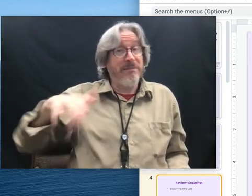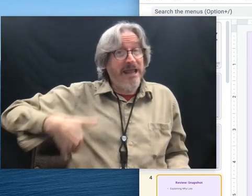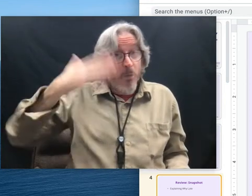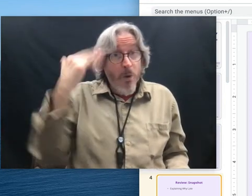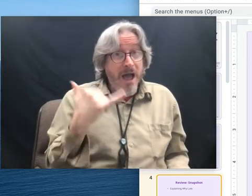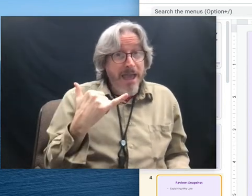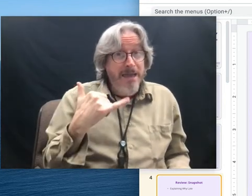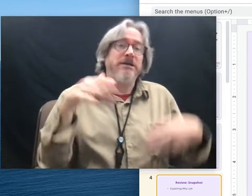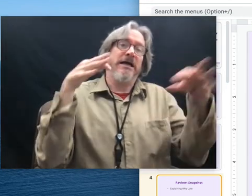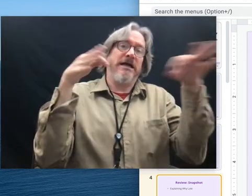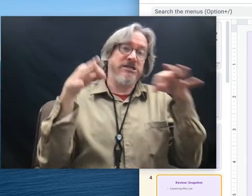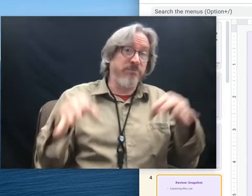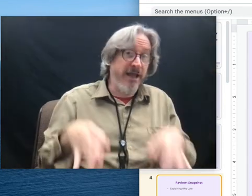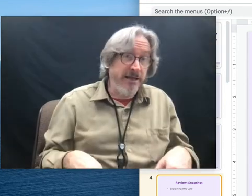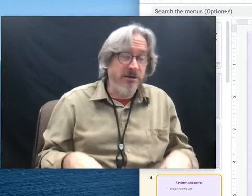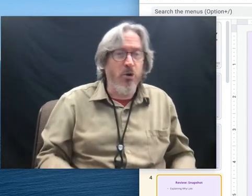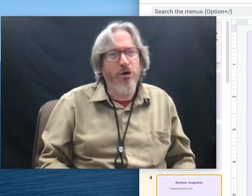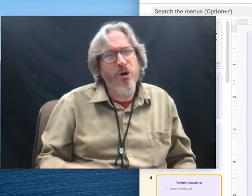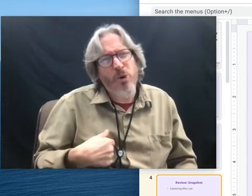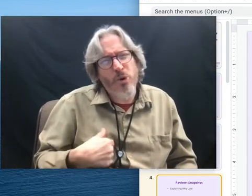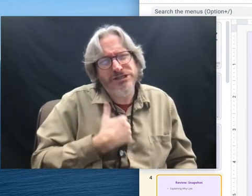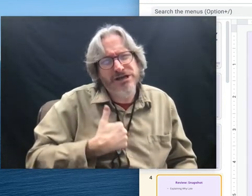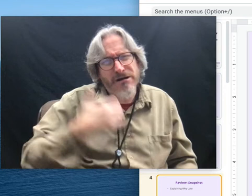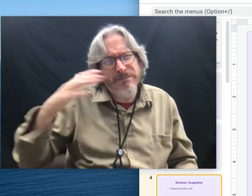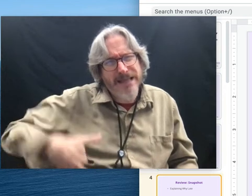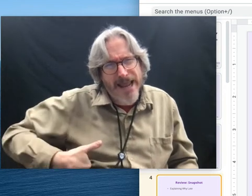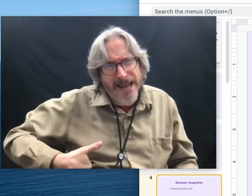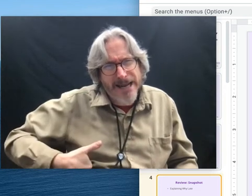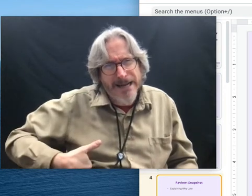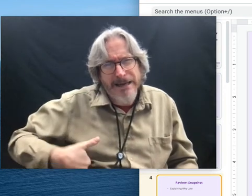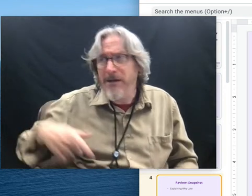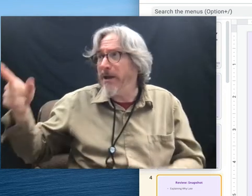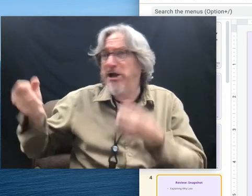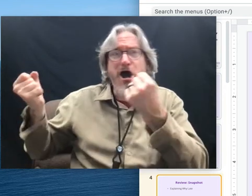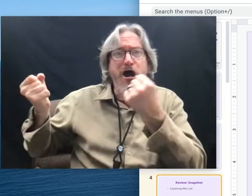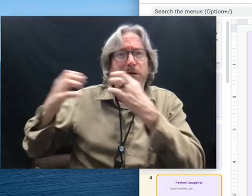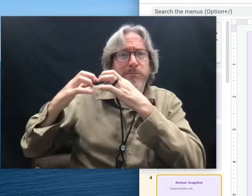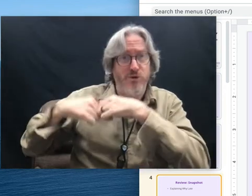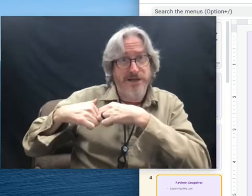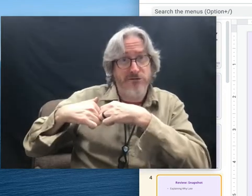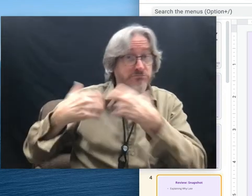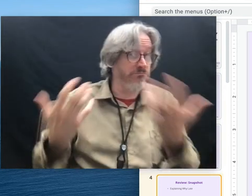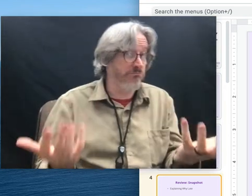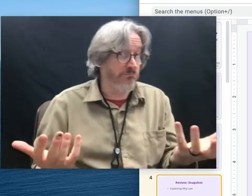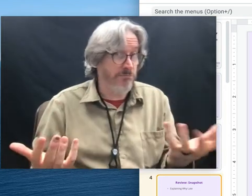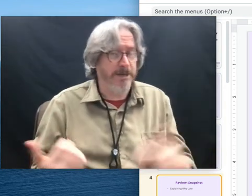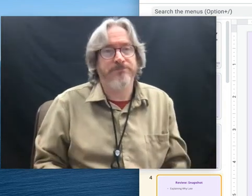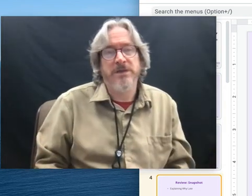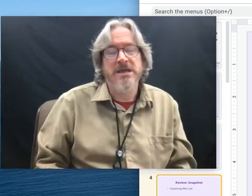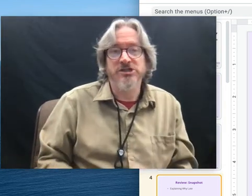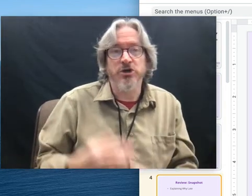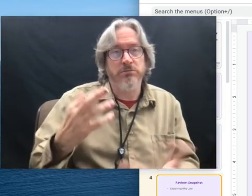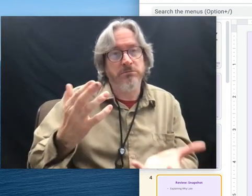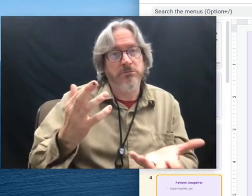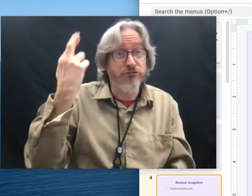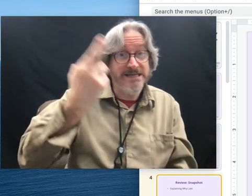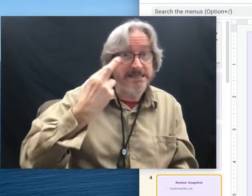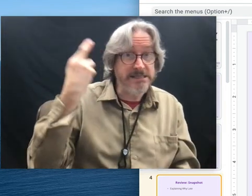I'm late. Why? Explain. Or, oh, sorry, I'm late. My car broke down.